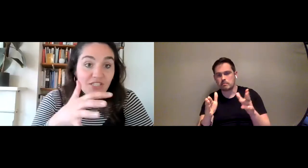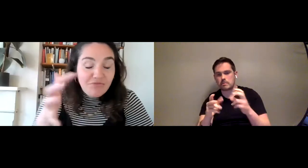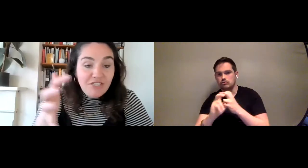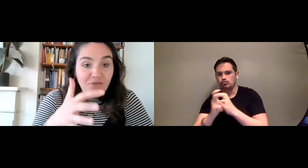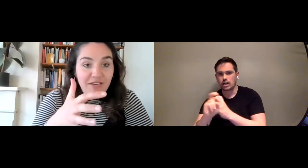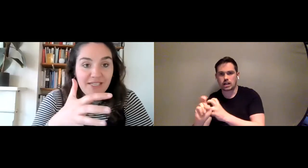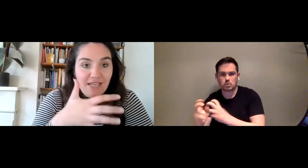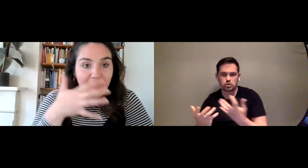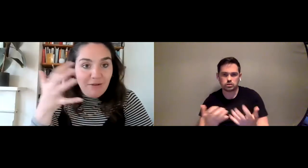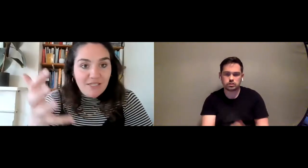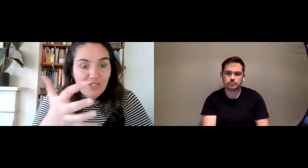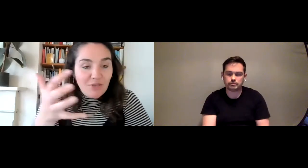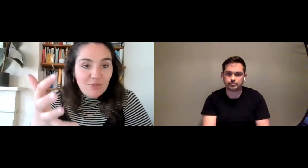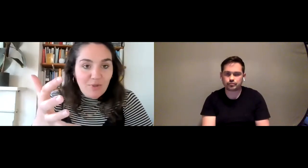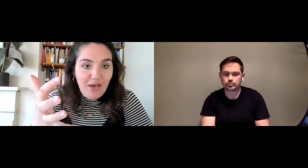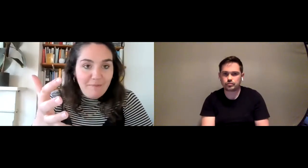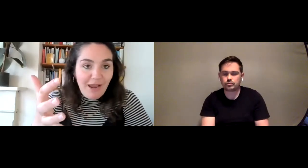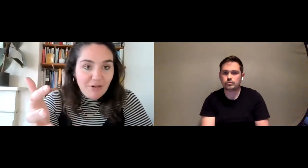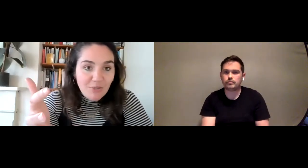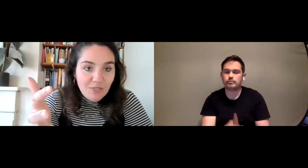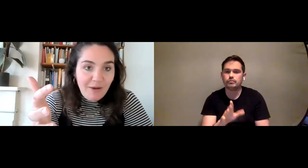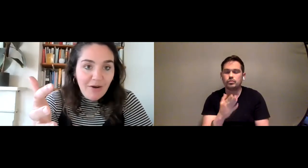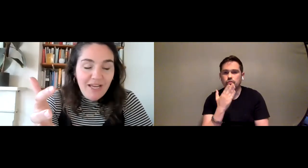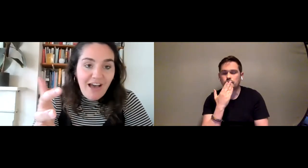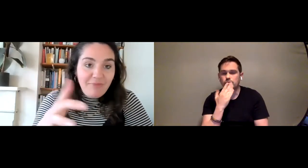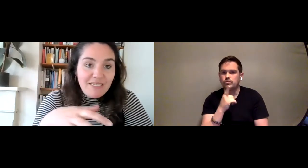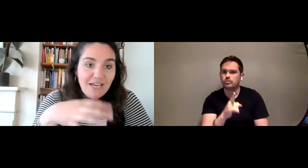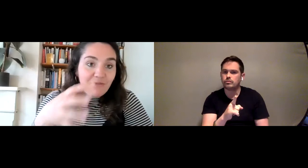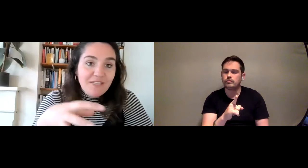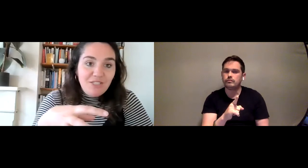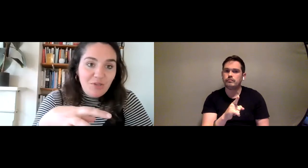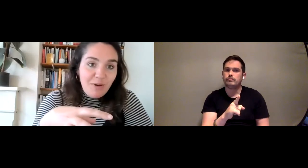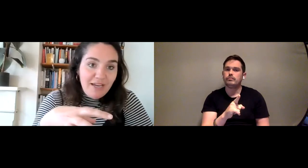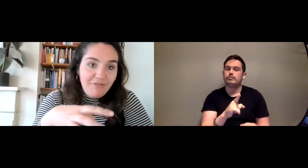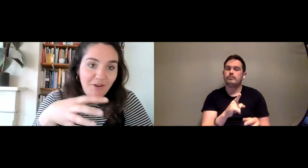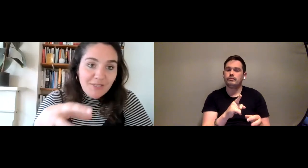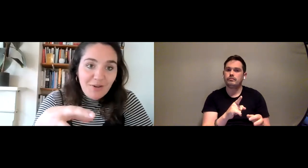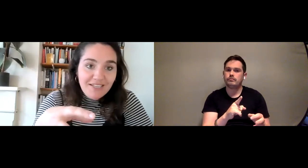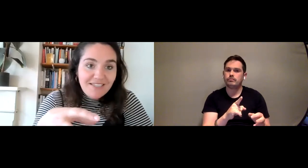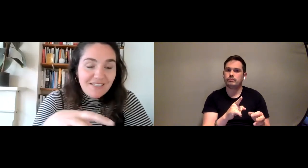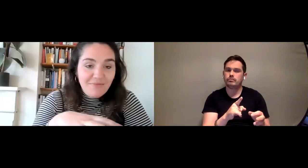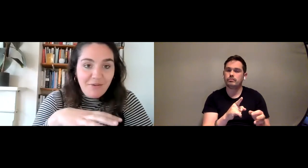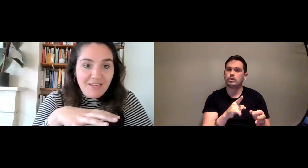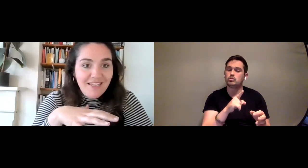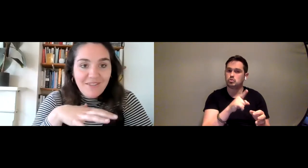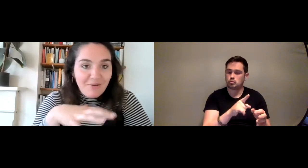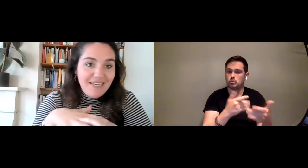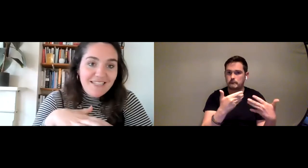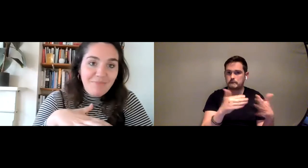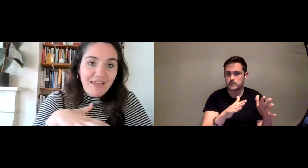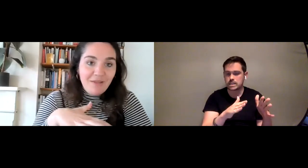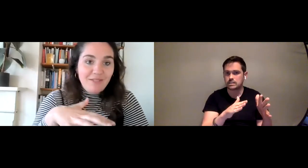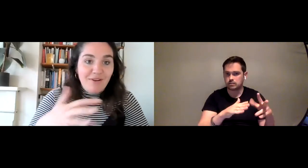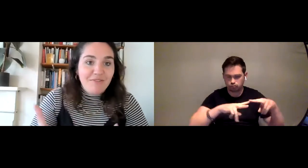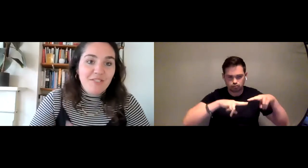So the Scottish regional figures that amount to the total that Caro talked about have been delved into by Faux Scotland very thoroughly